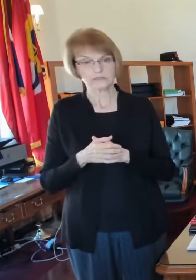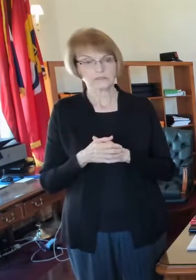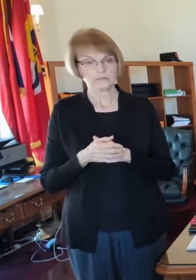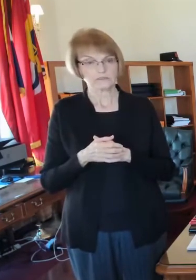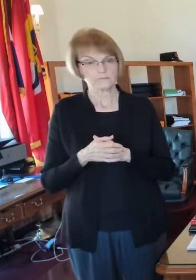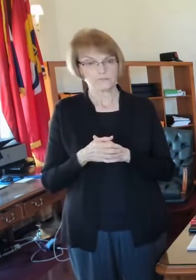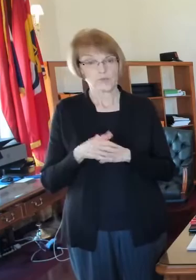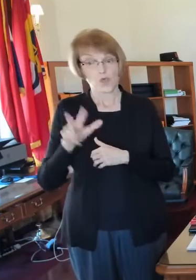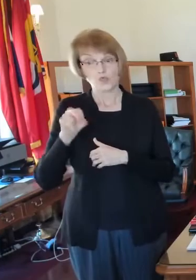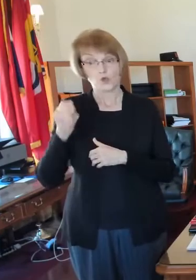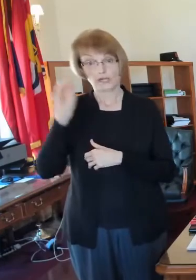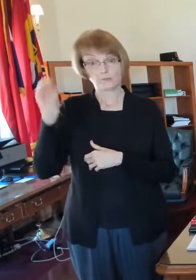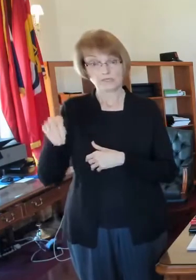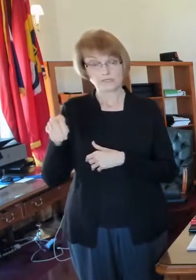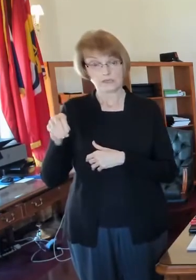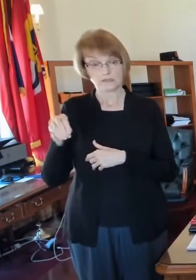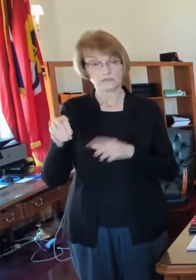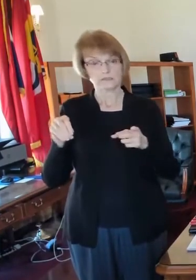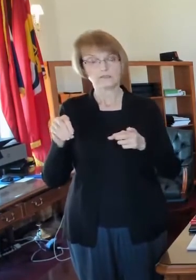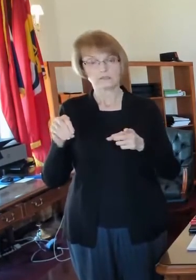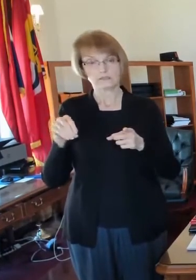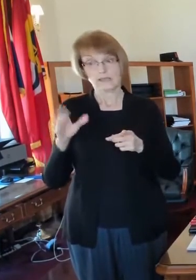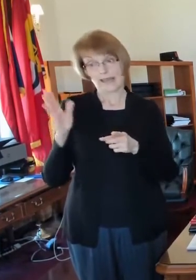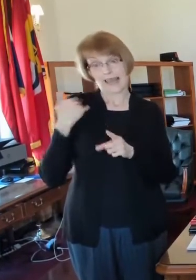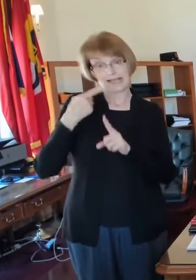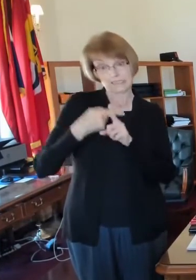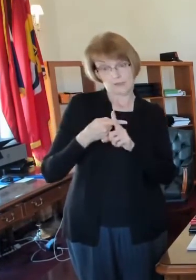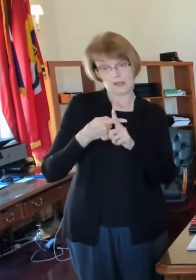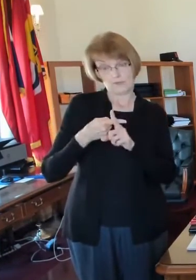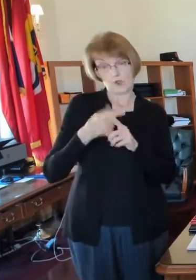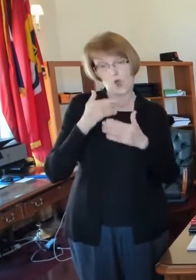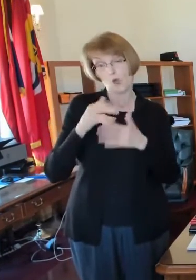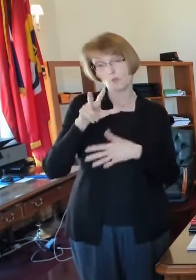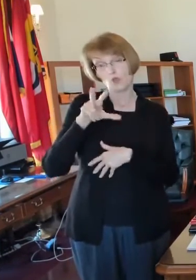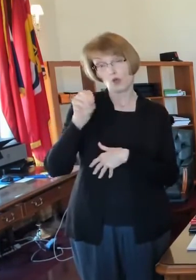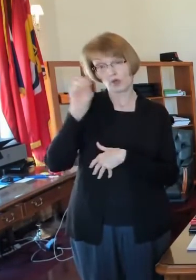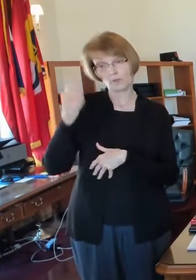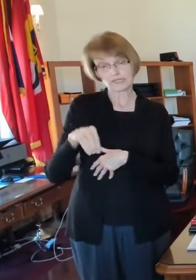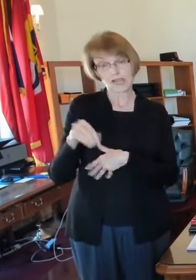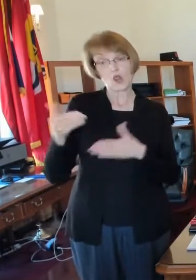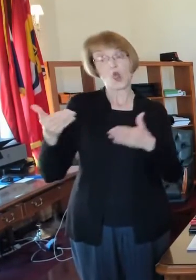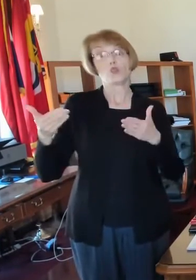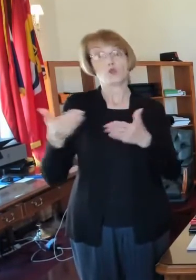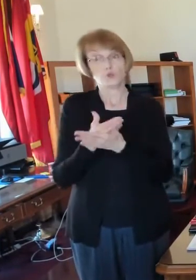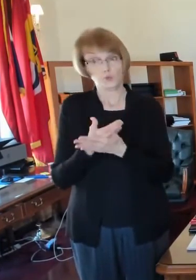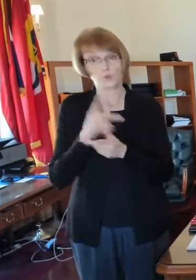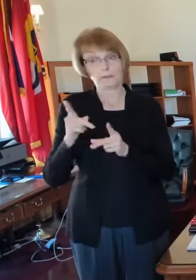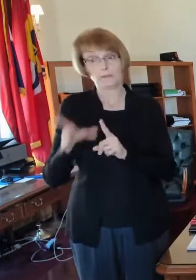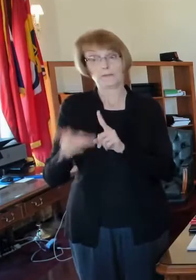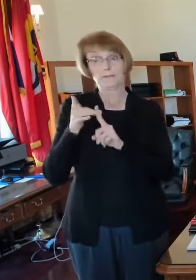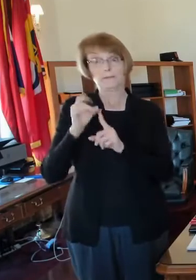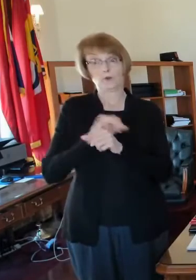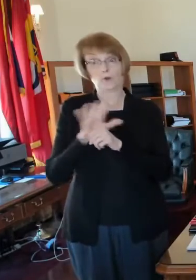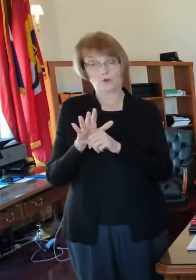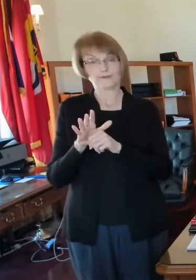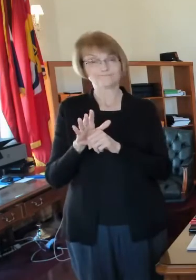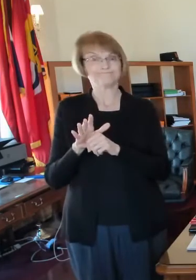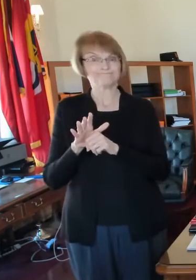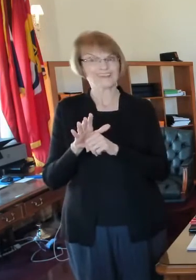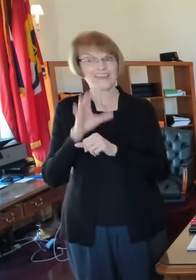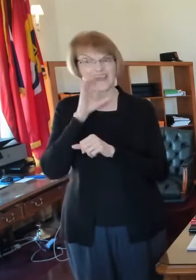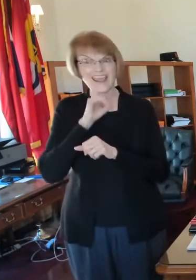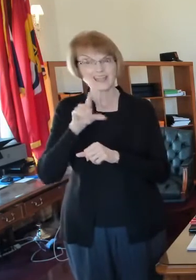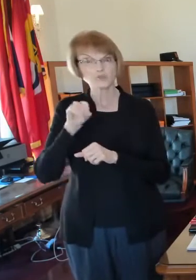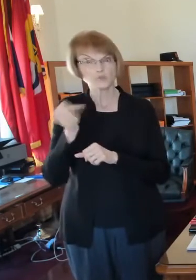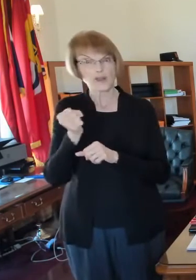almost 30%, this is in the last month, almost 30% of the new cases have been folks in their